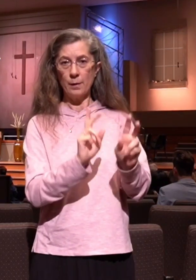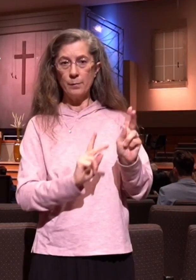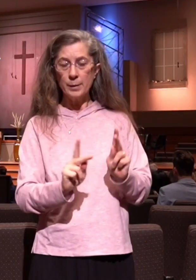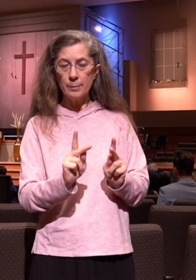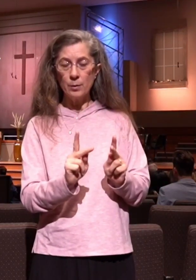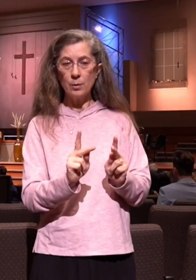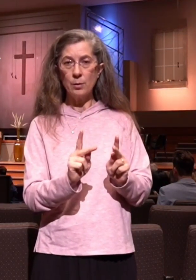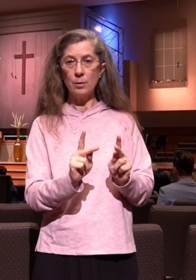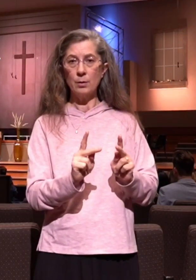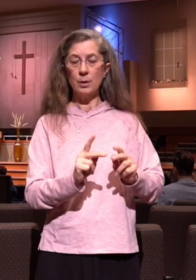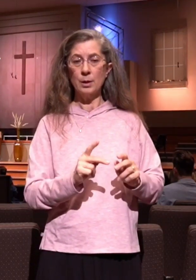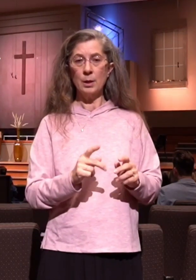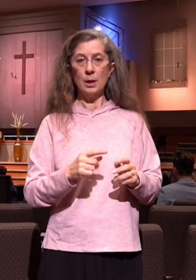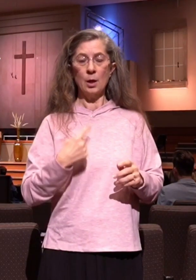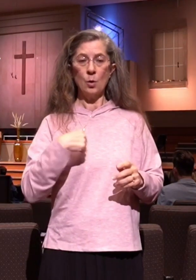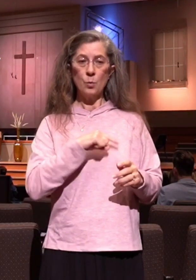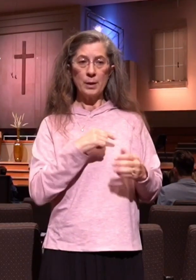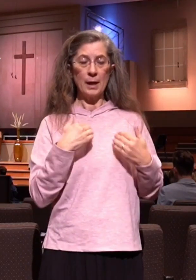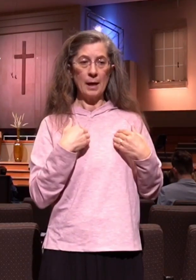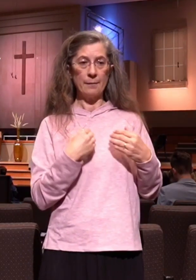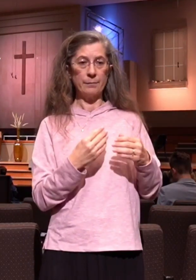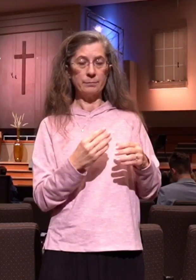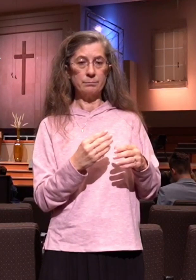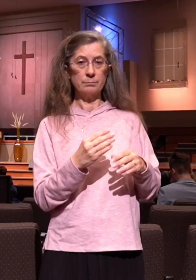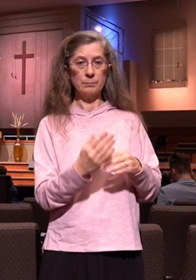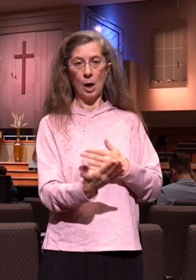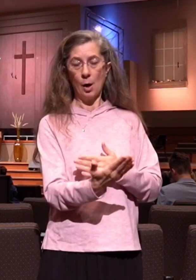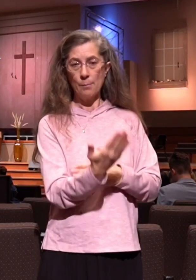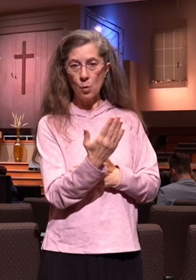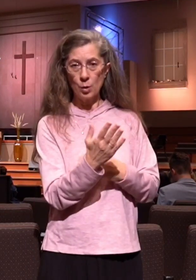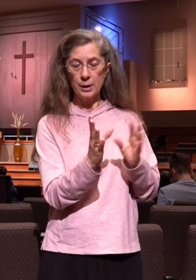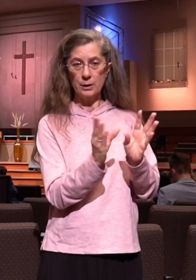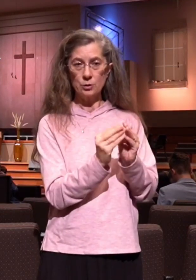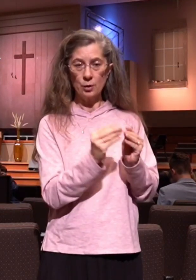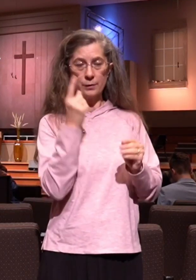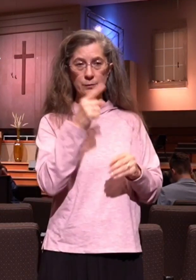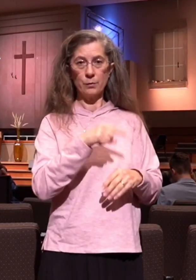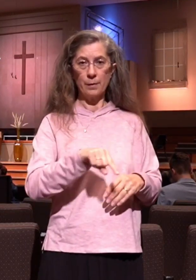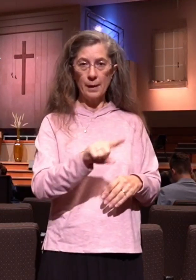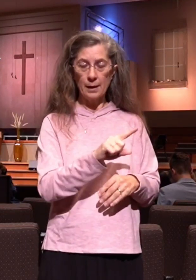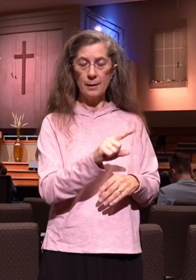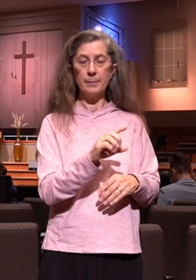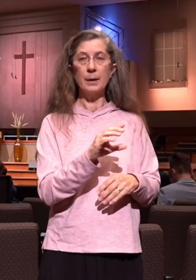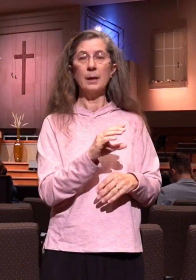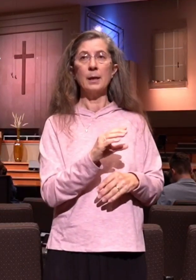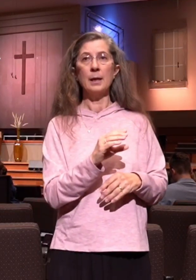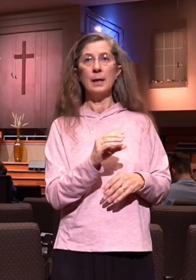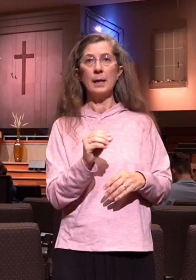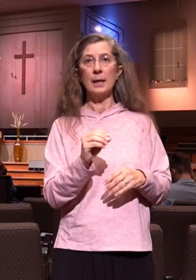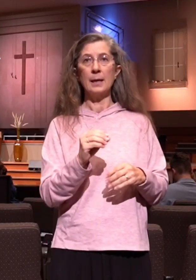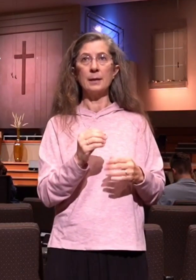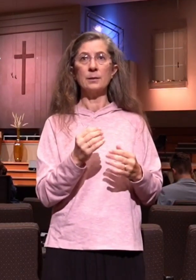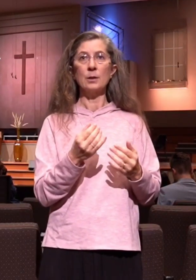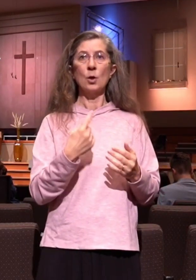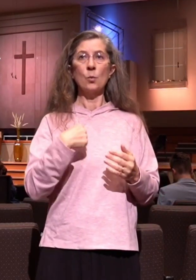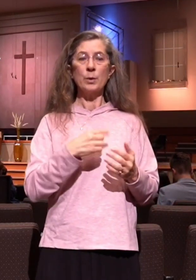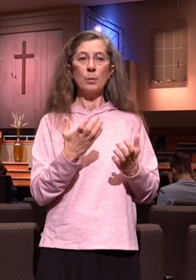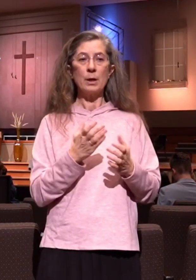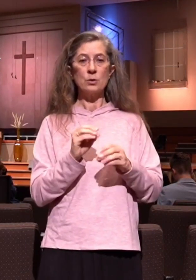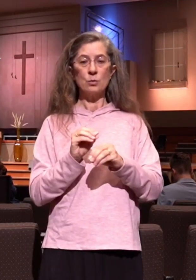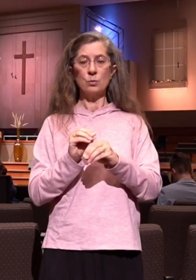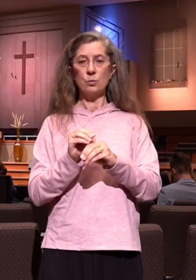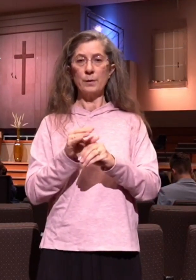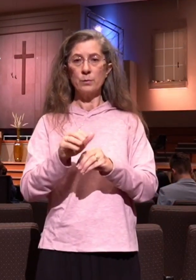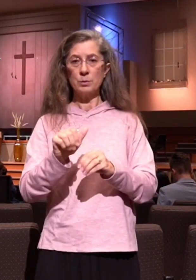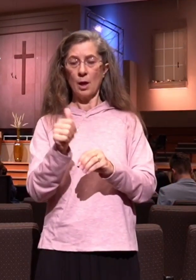we began the morning service, the AM service, and so right now, in addition to trying to begin our tribal outreach,